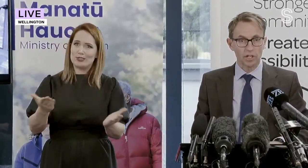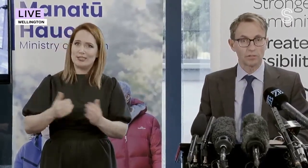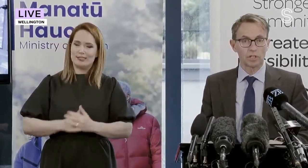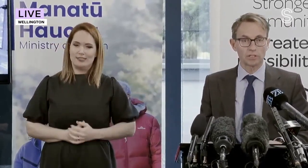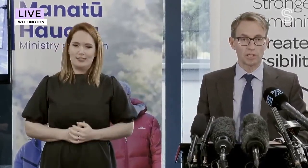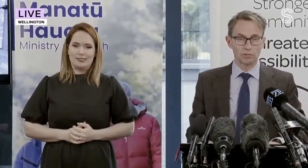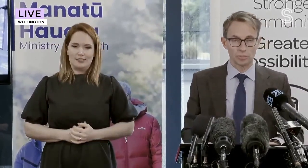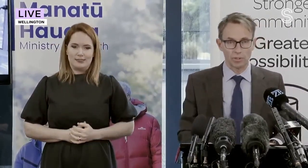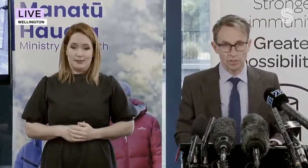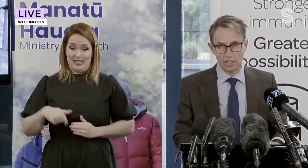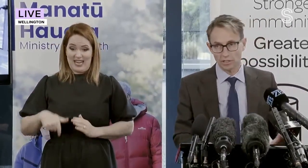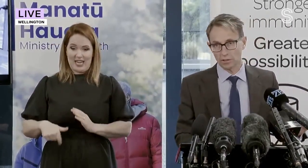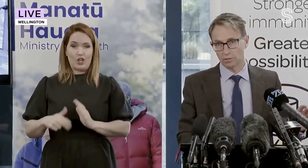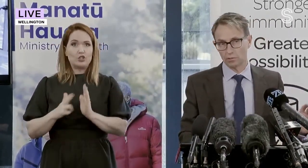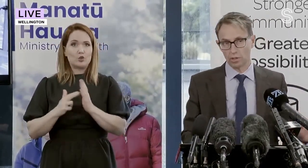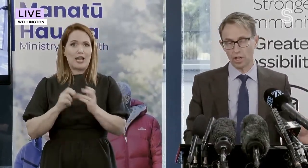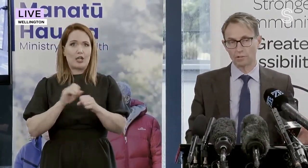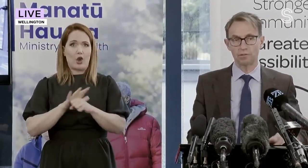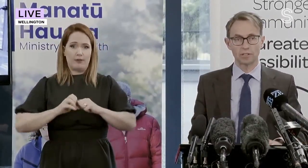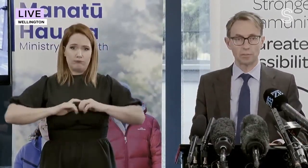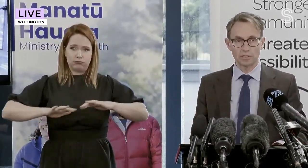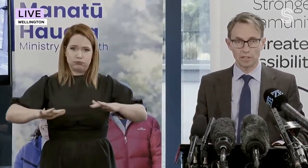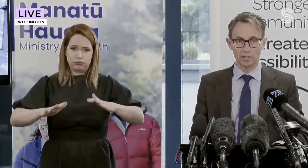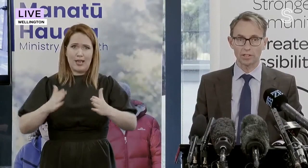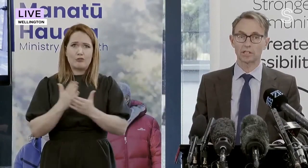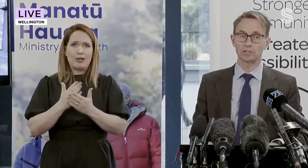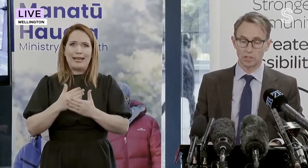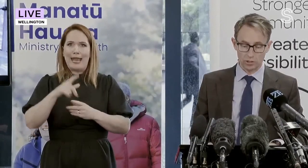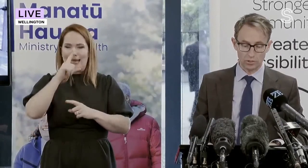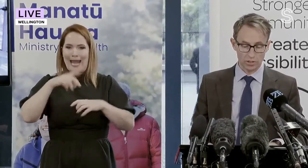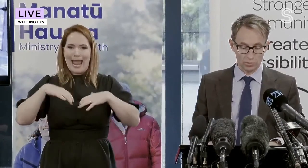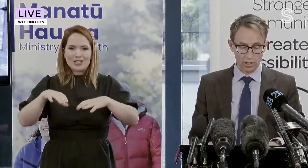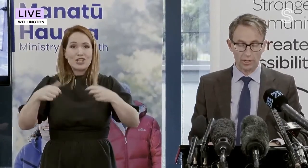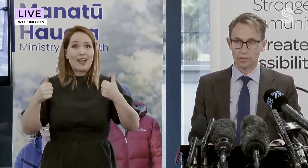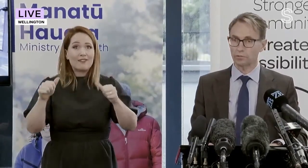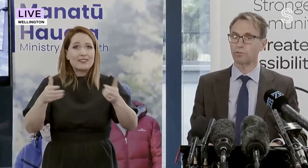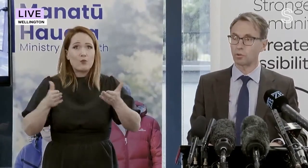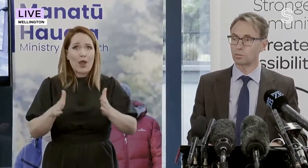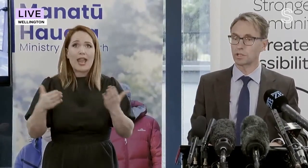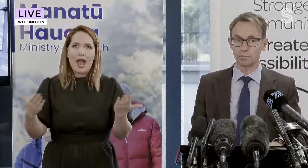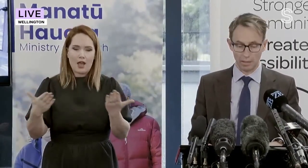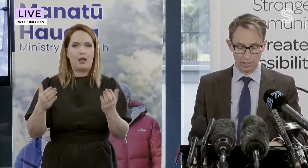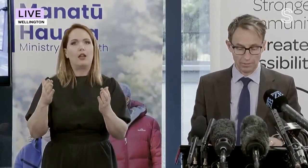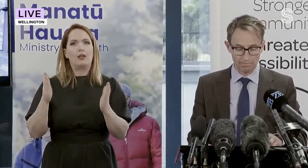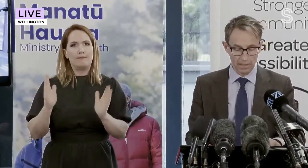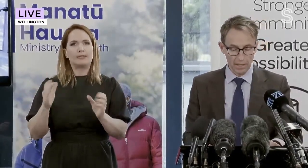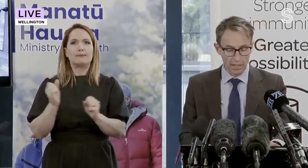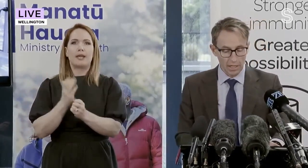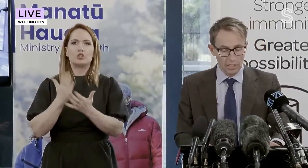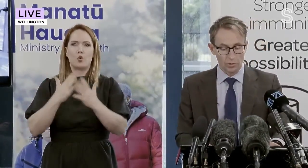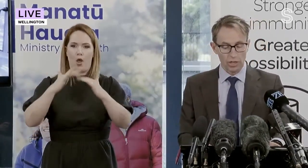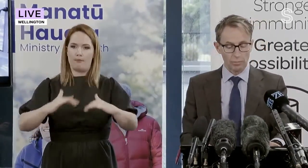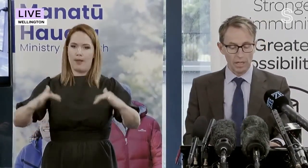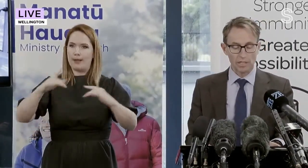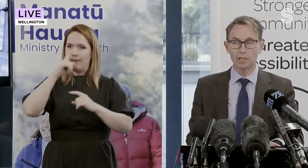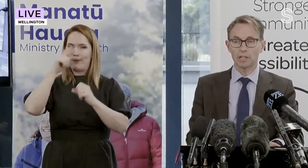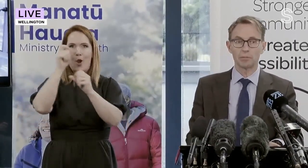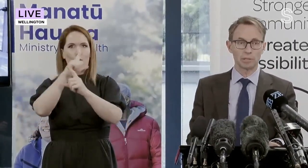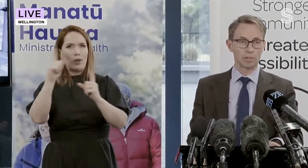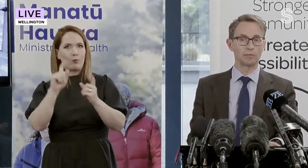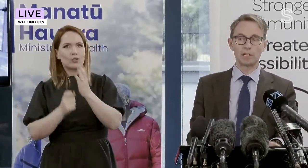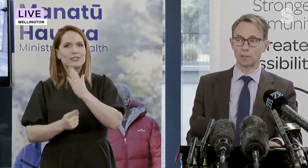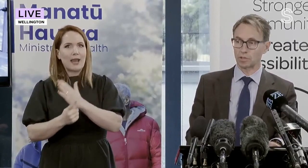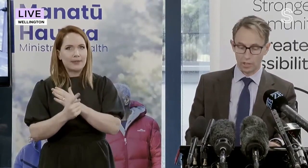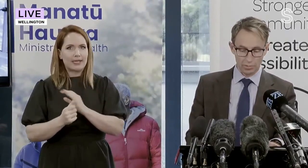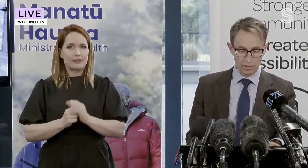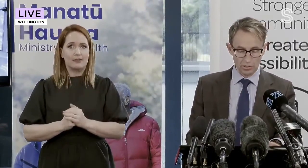effective COVID-19 response has relied fundamentally on and continues to rely on an informed public. Throughout the pandemic,